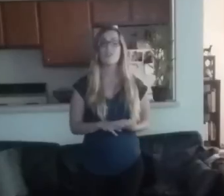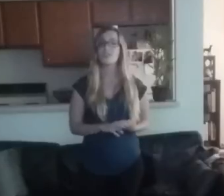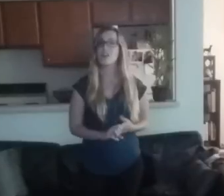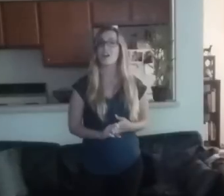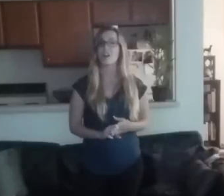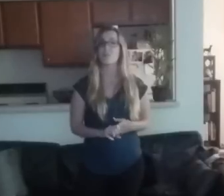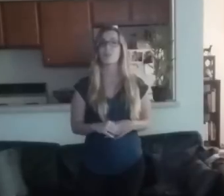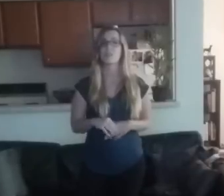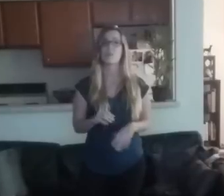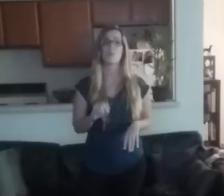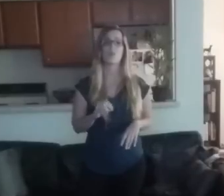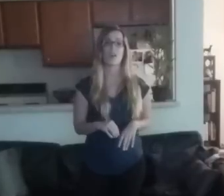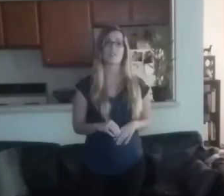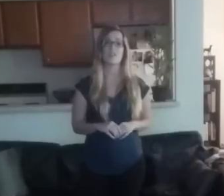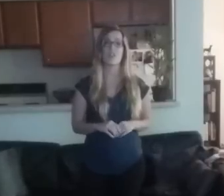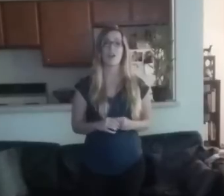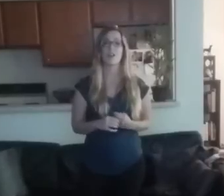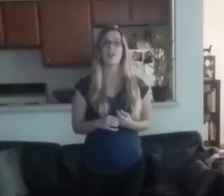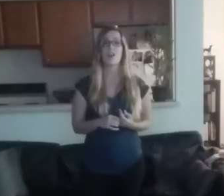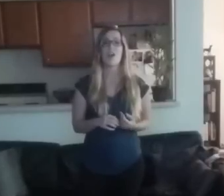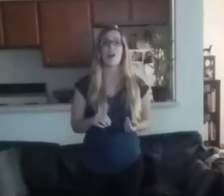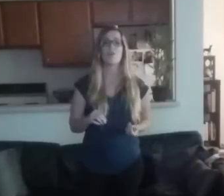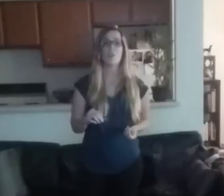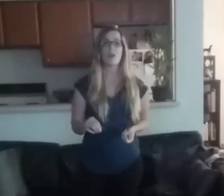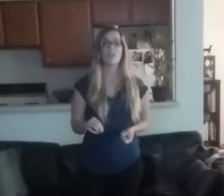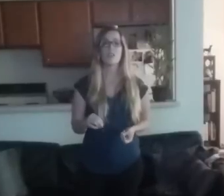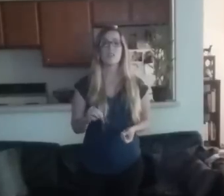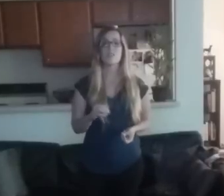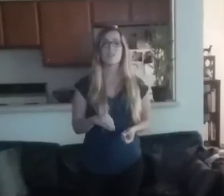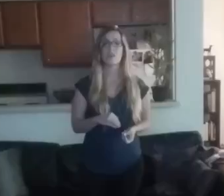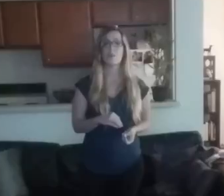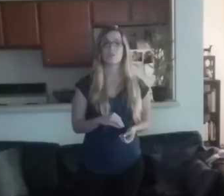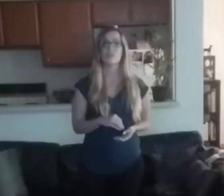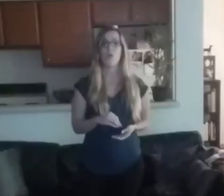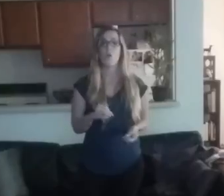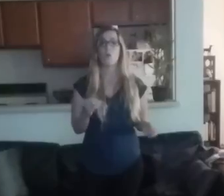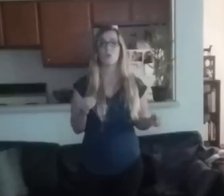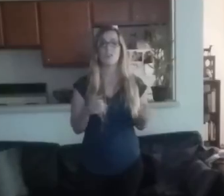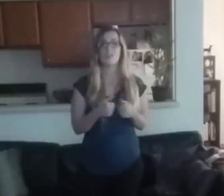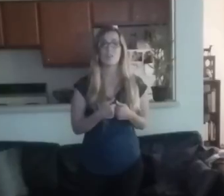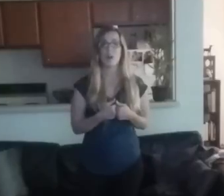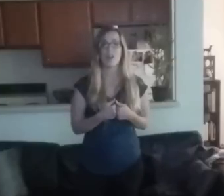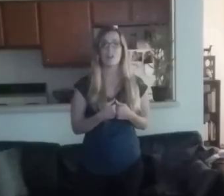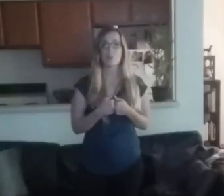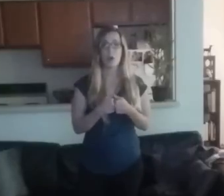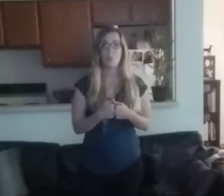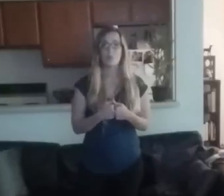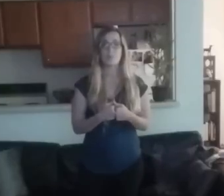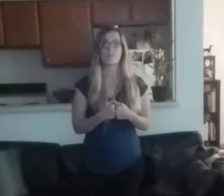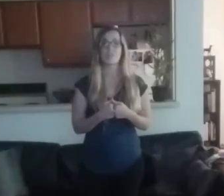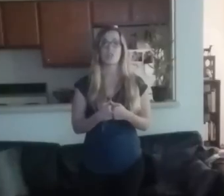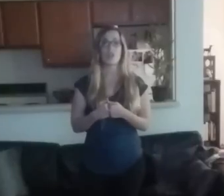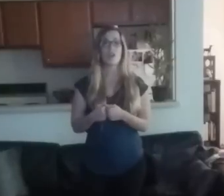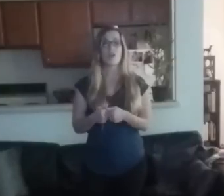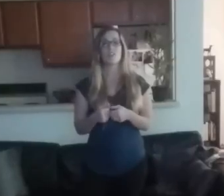every time someone cracks their neck. And rather than these ligaments holding the spine in the proper position, the